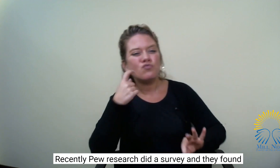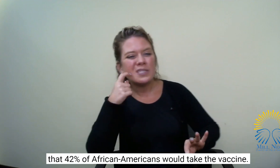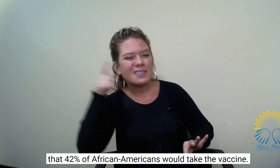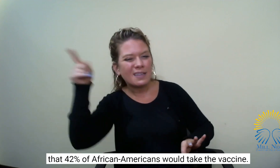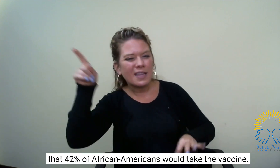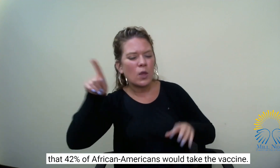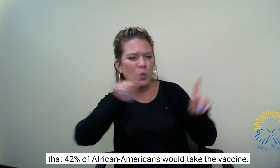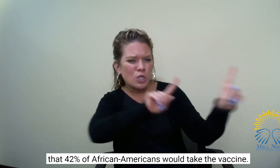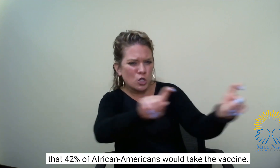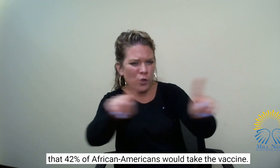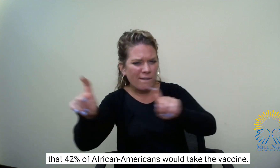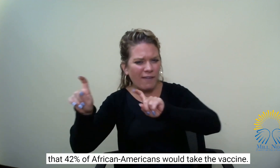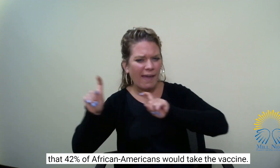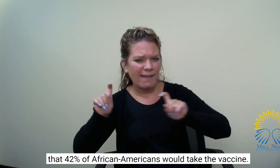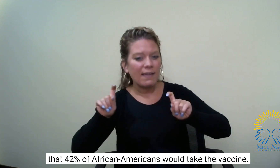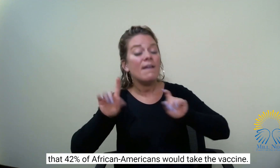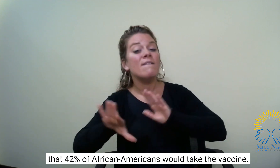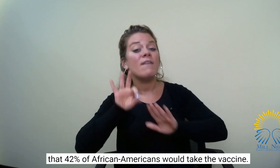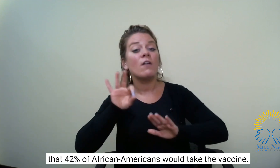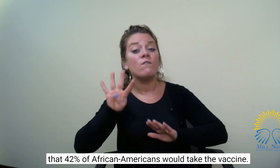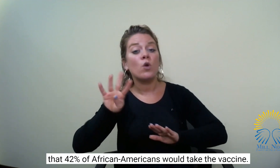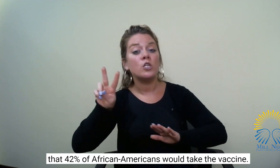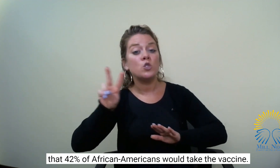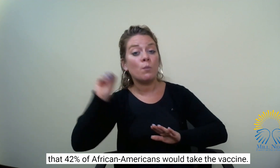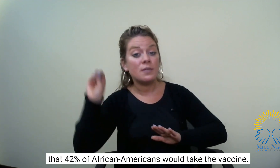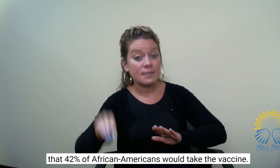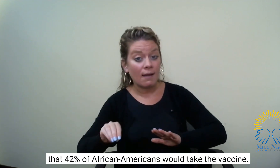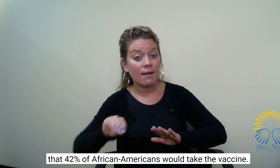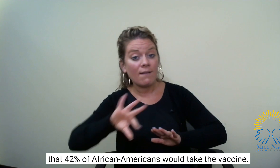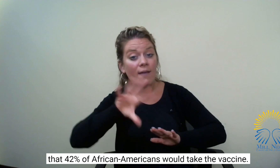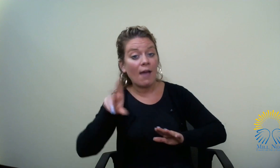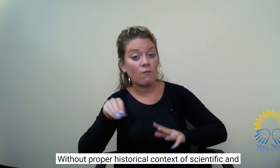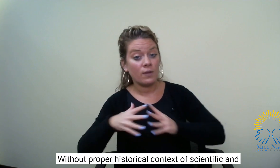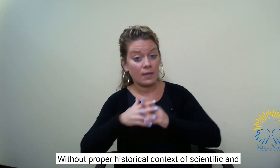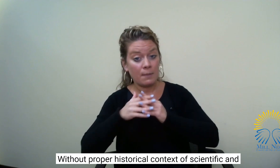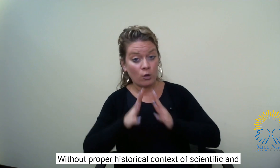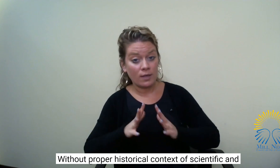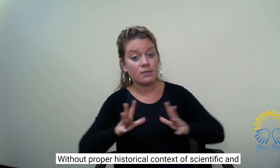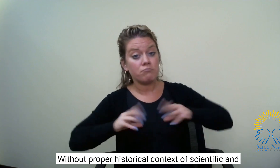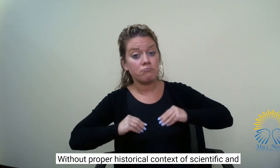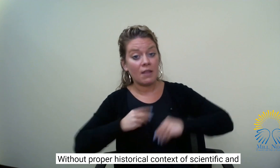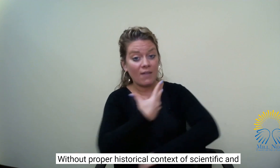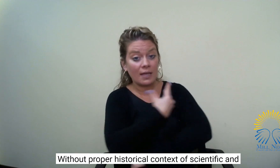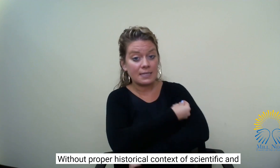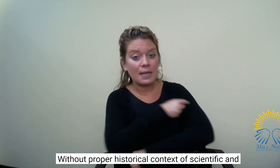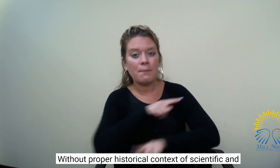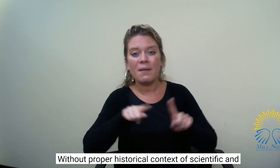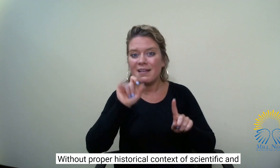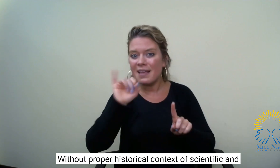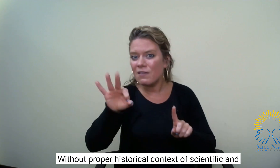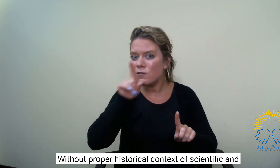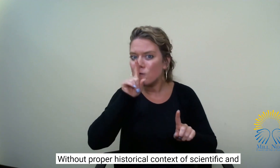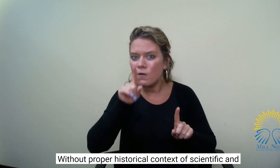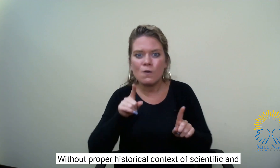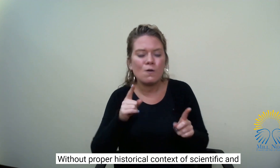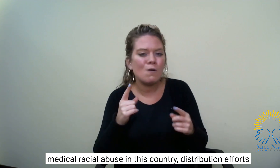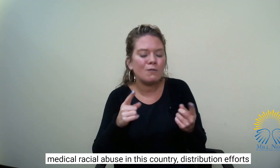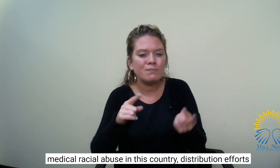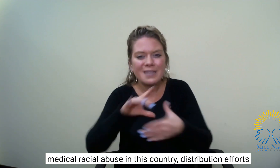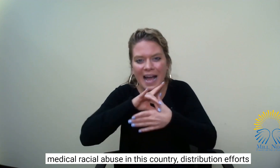that 42% of African Americans would take the vaccine. Without proper historical context of scientific and medical racial abuse